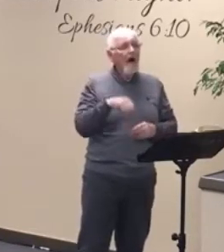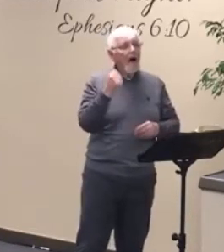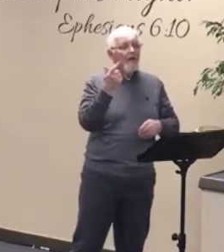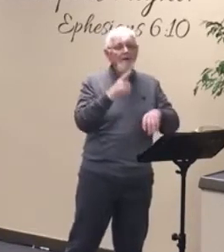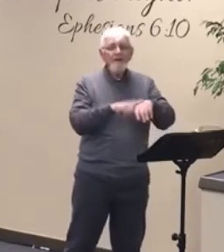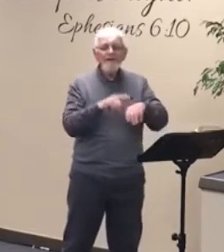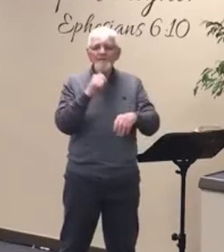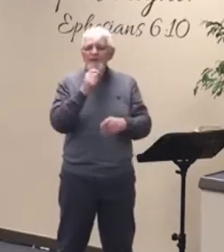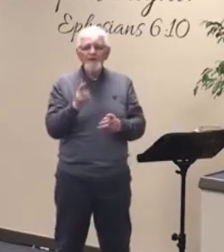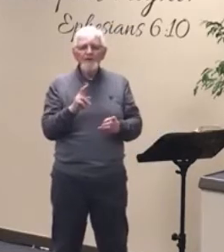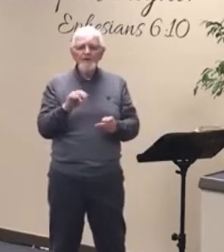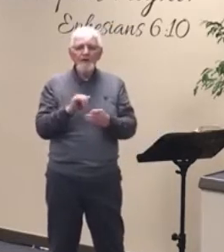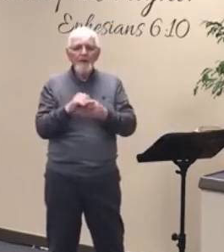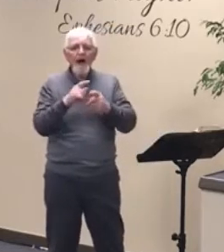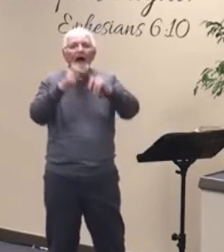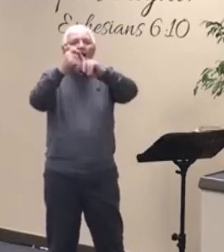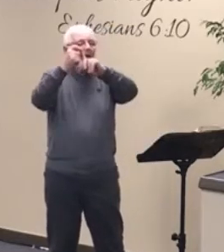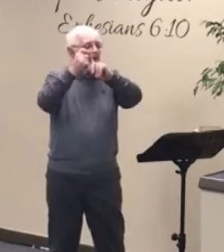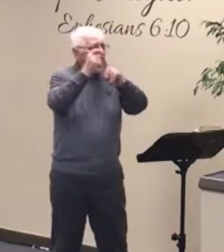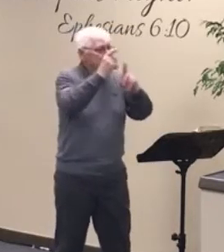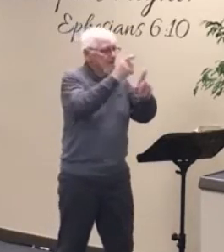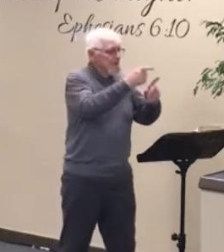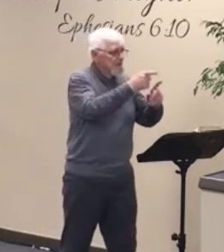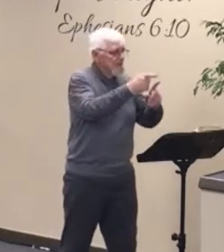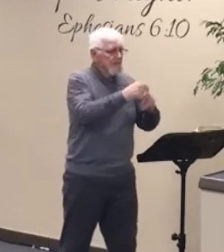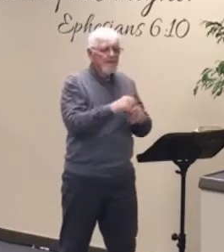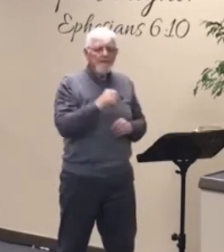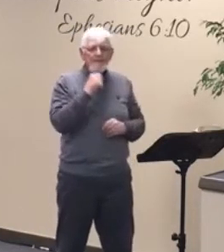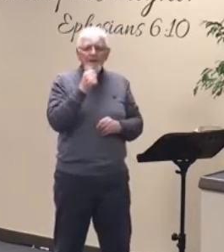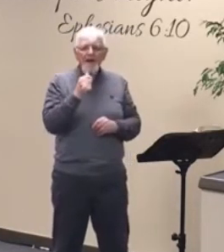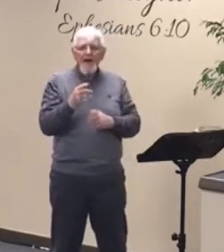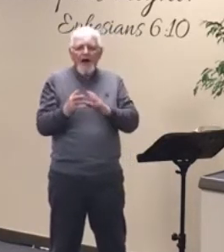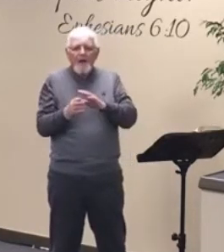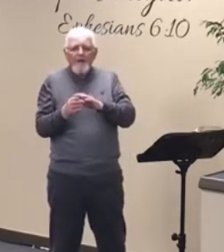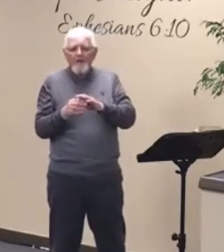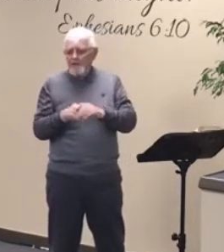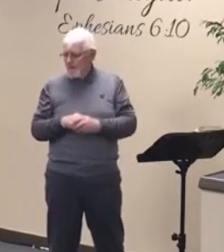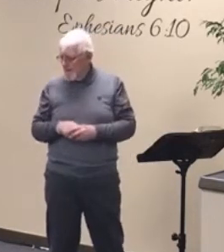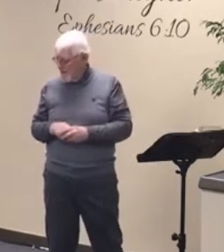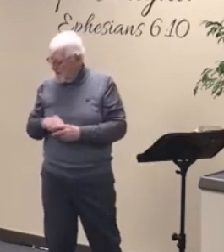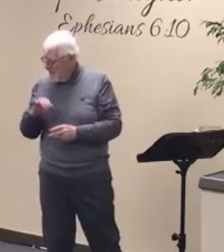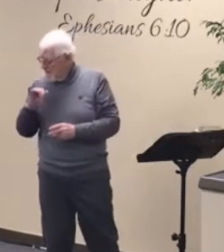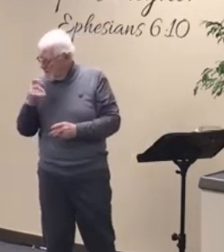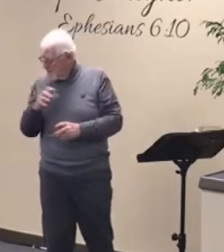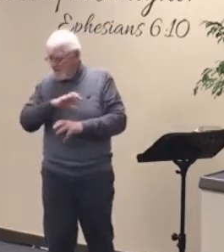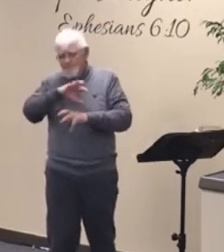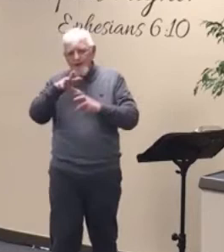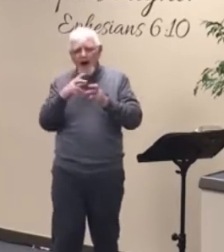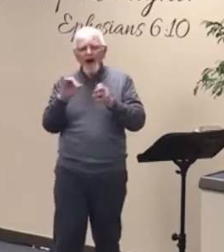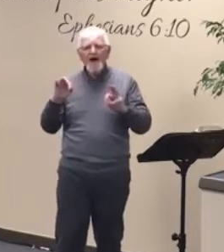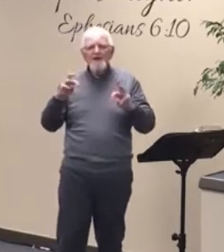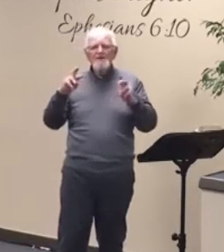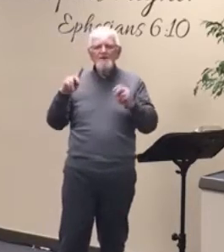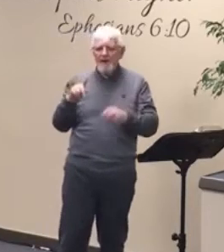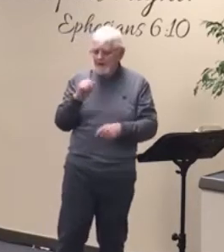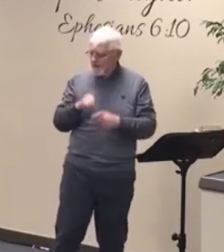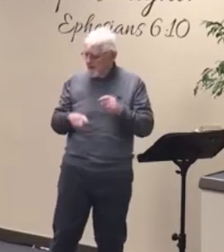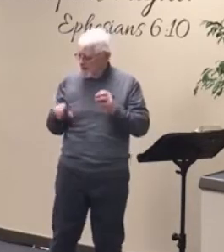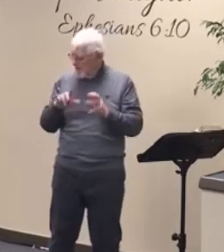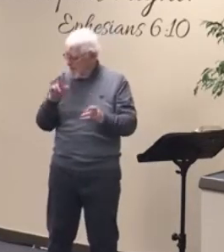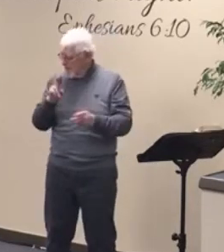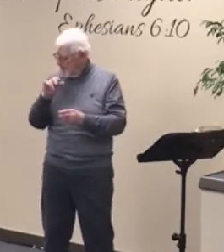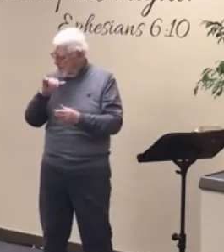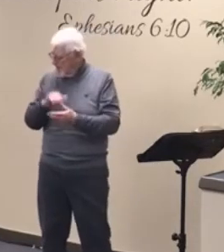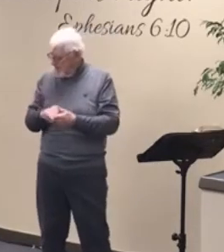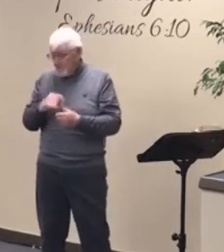bag. You say, oh, I'm nothing, I'm worthless, I'm just a pile of junk, and God can't even use me.